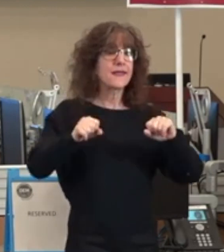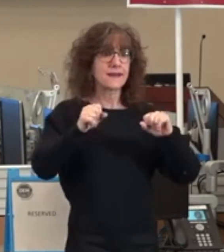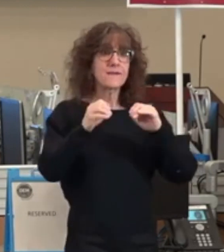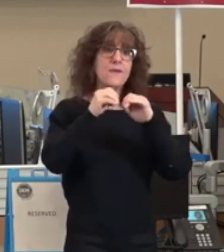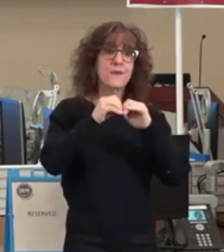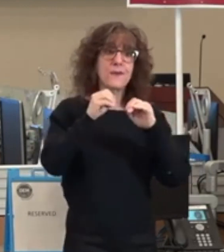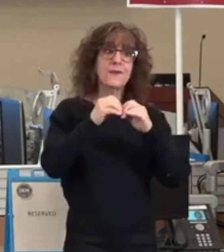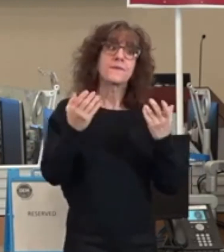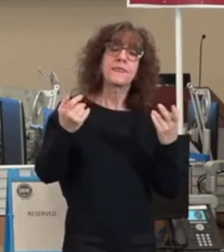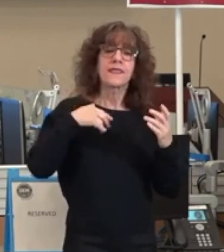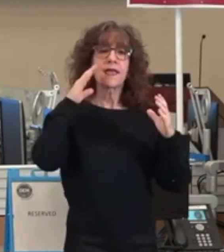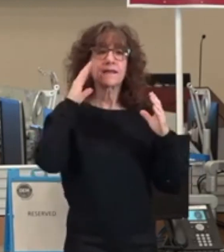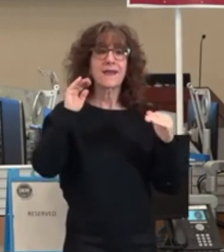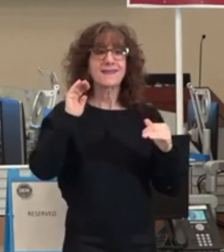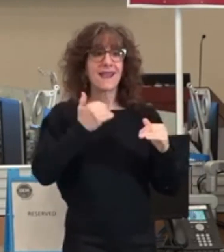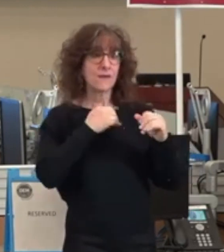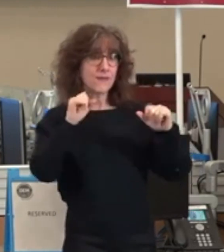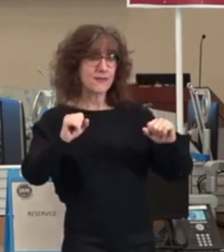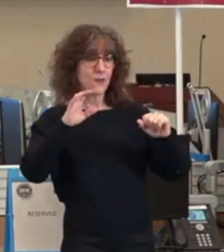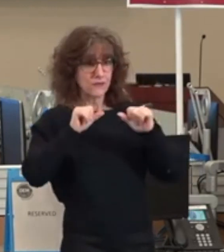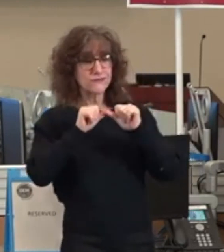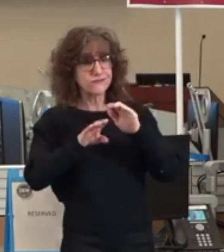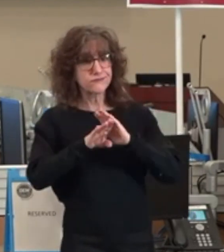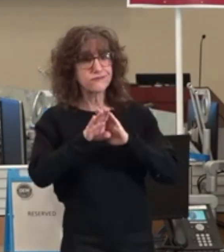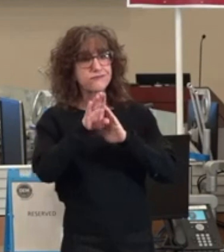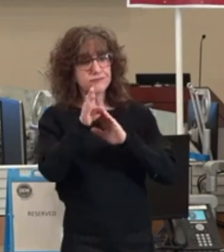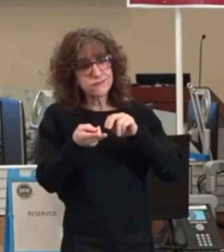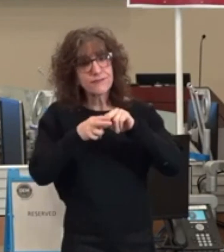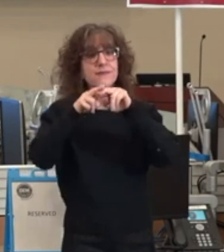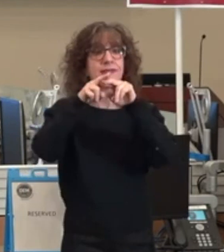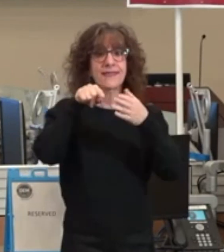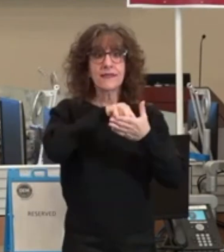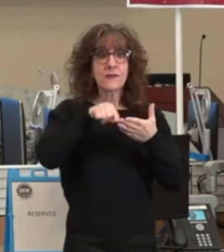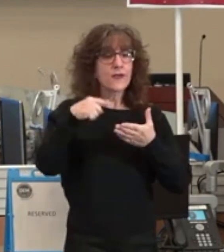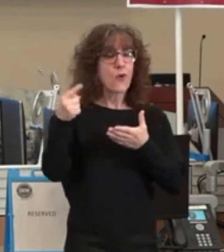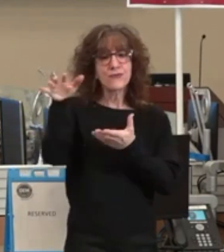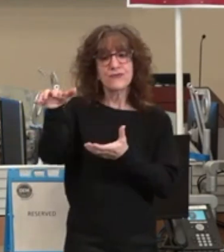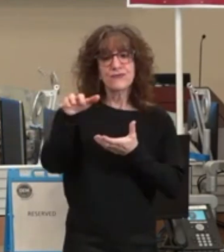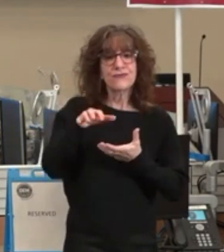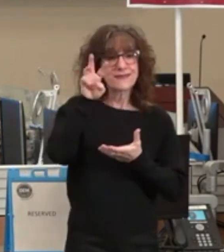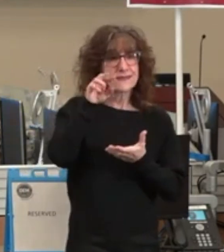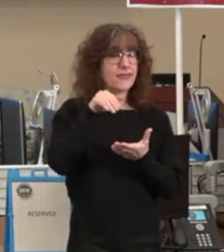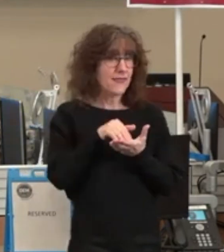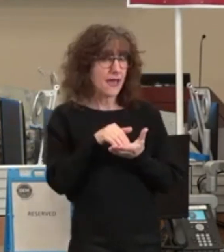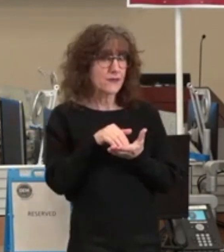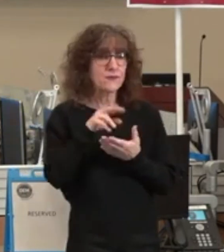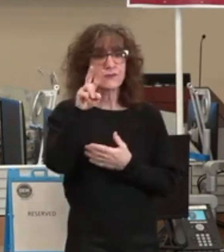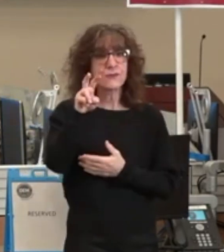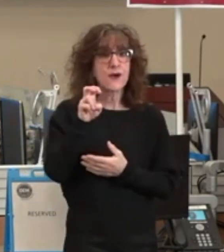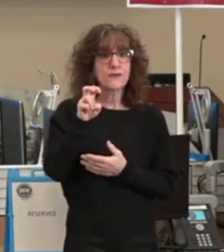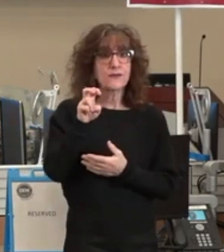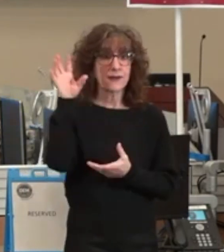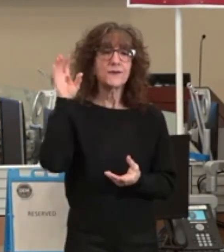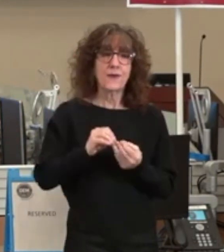even further. So we're expecting that our capacity will continue to grow. Again, this week we only received 6,200